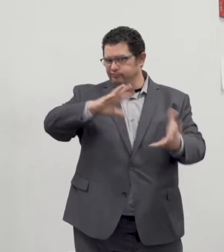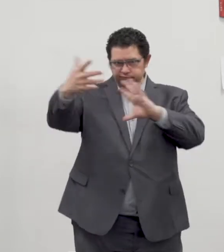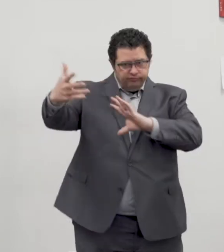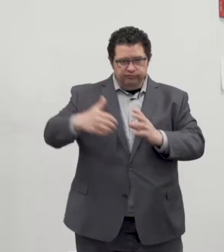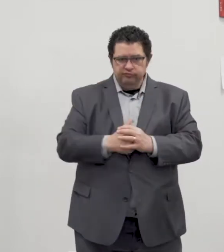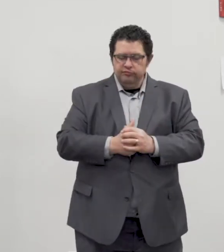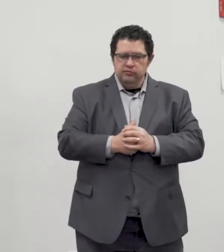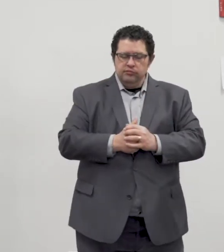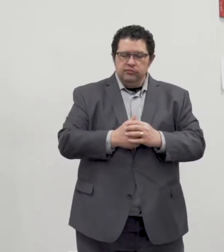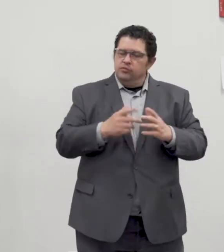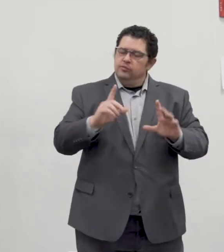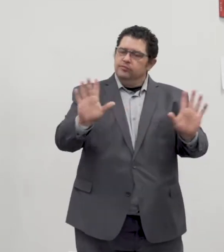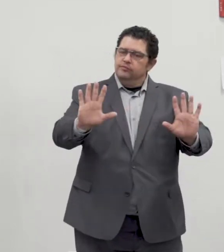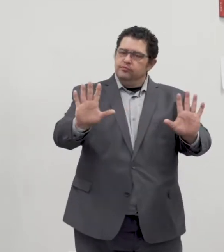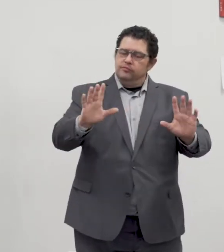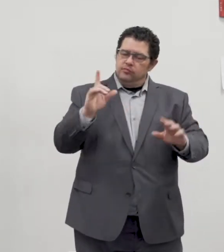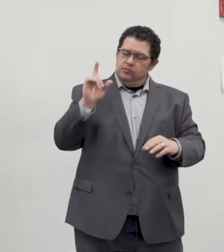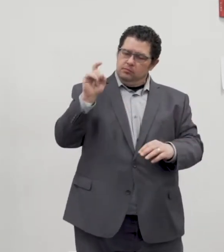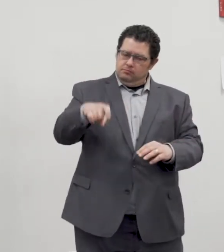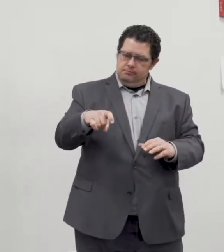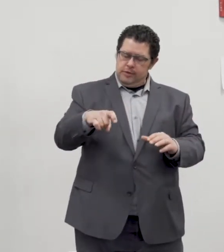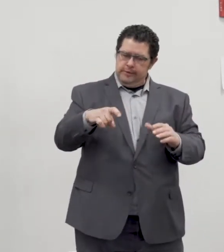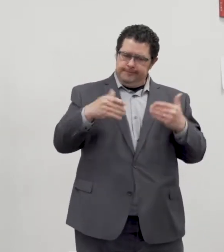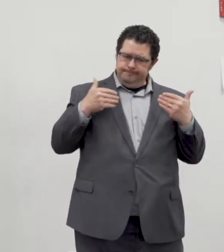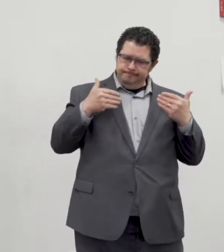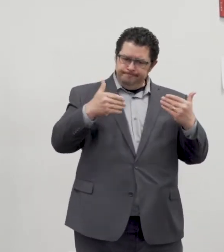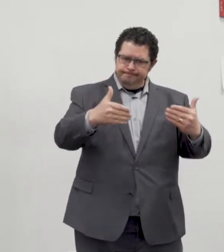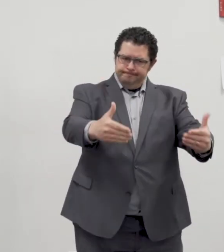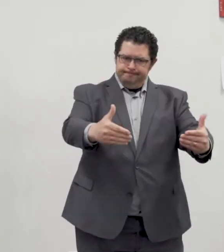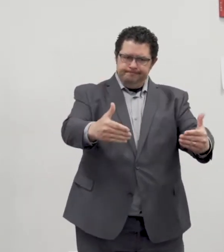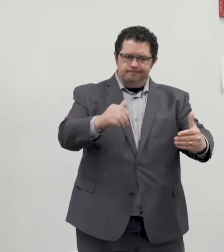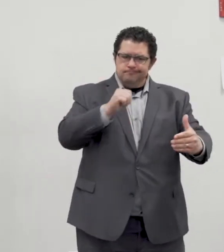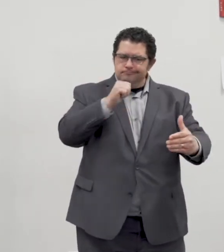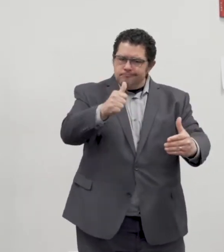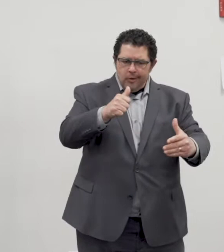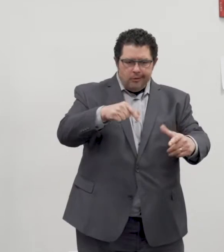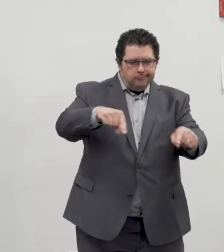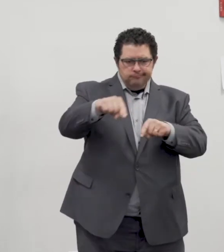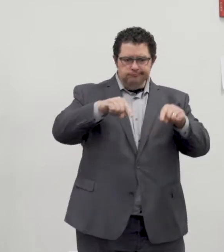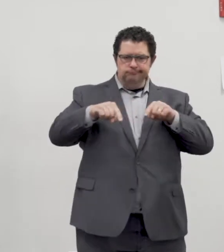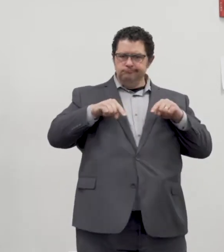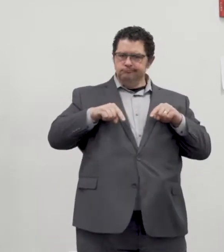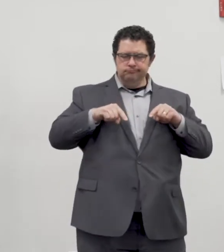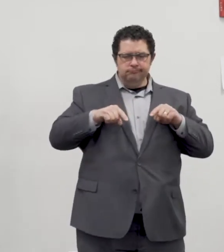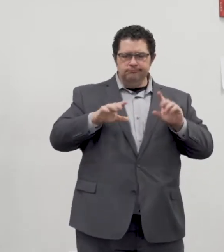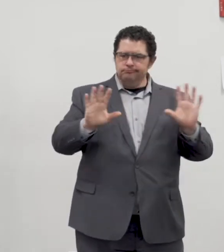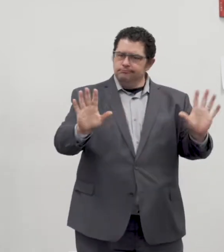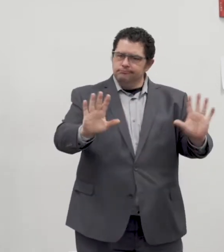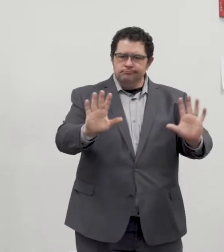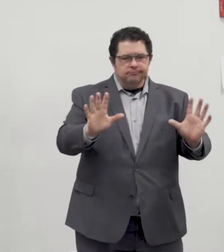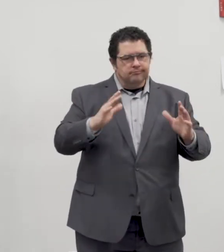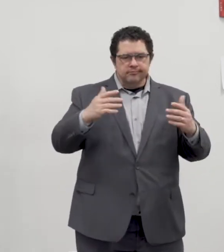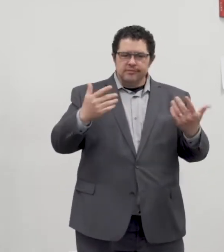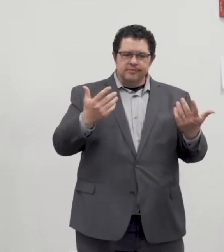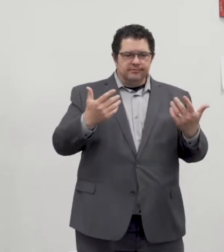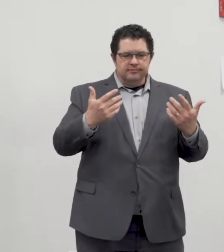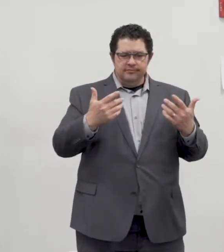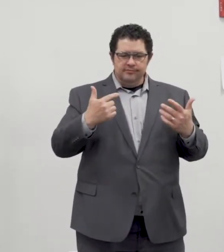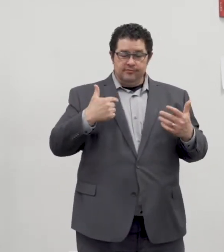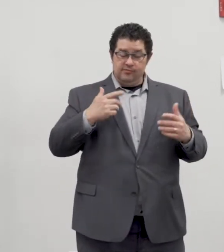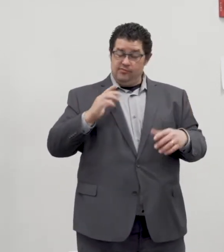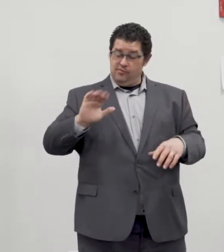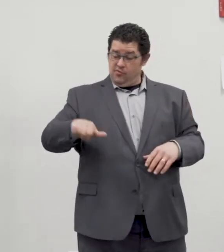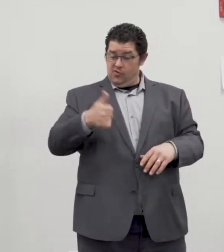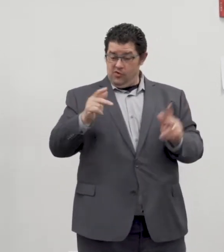can't undo any of the good work that we've done here in St. Louis County to allow us to have a different experience than other people